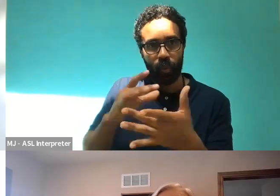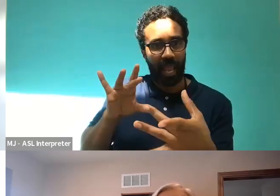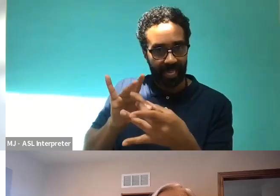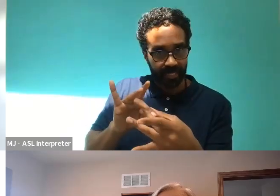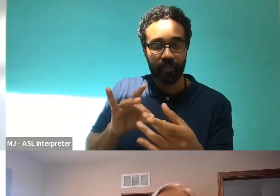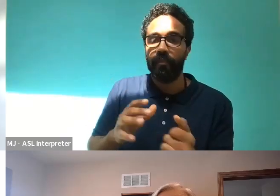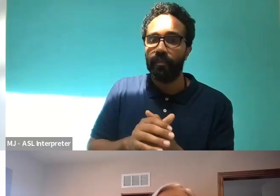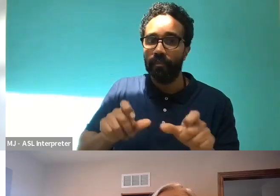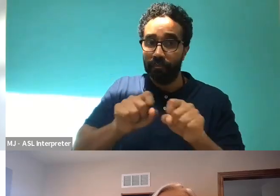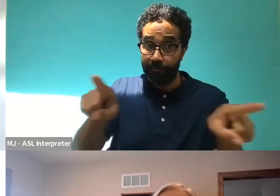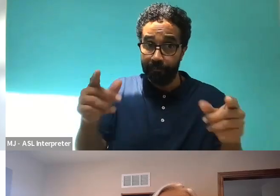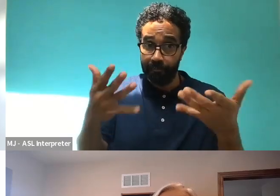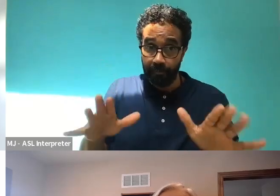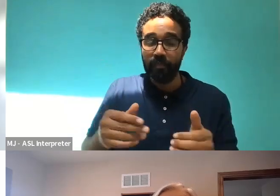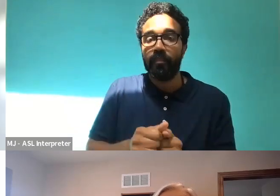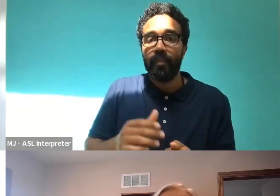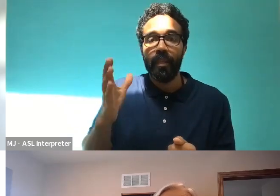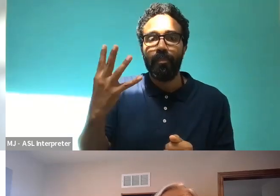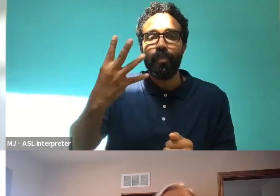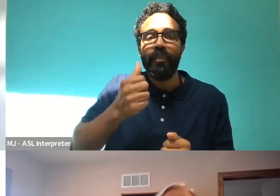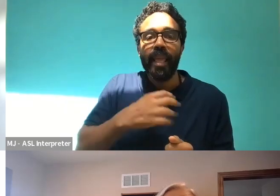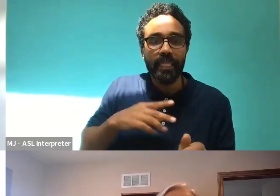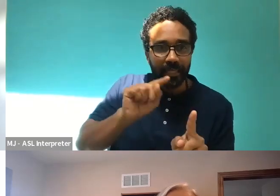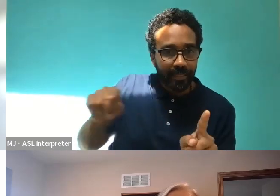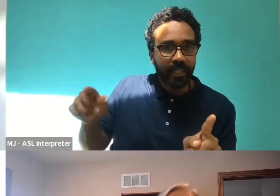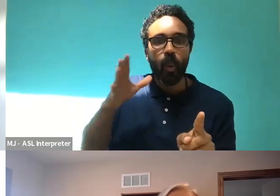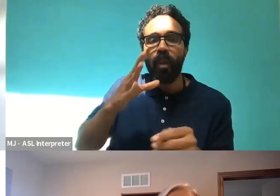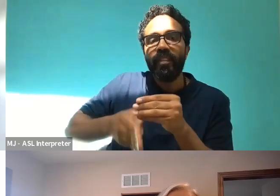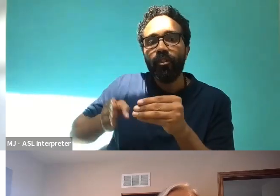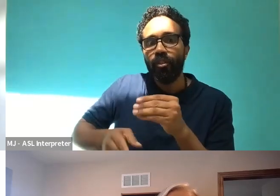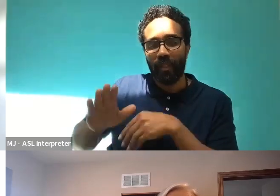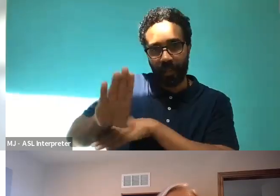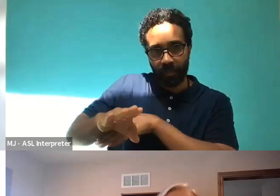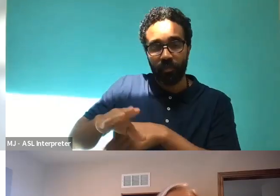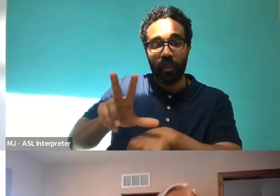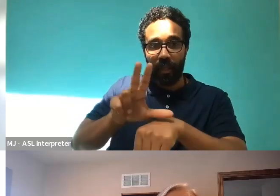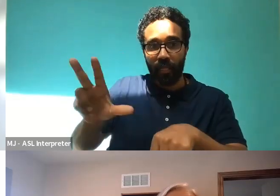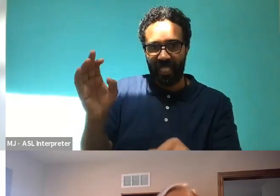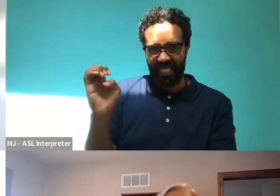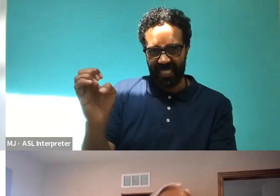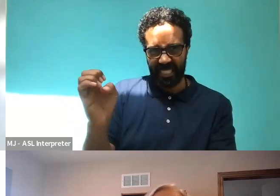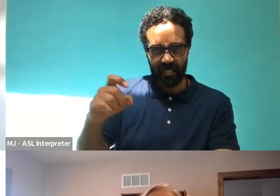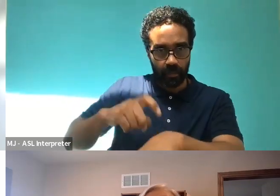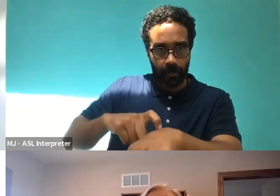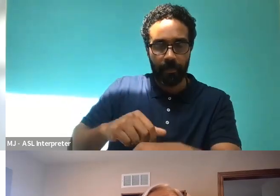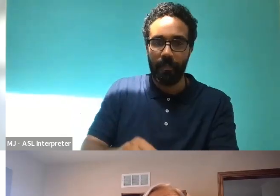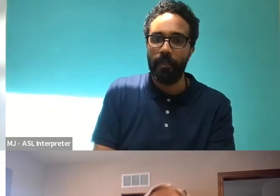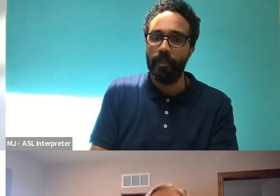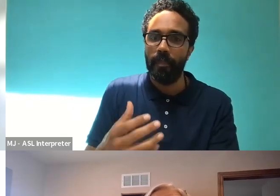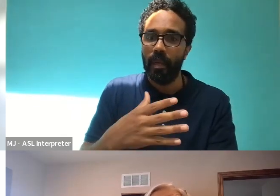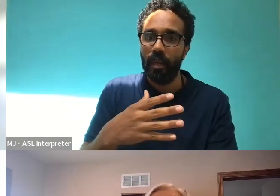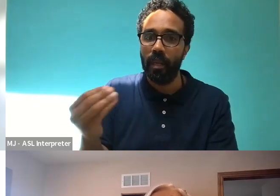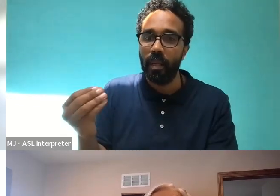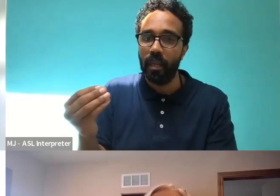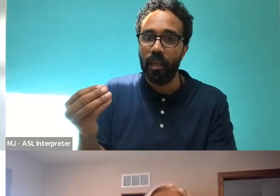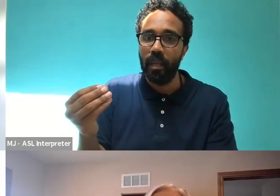be finishing off their session this afternoon at 3 p.m. Eastern time. And then we'll